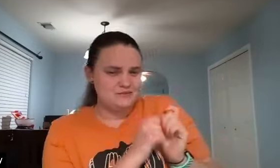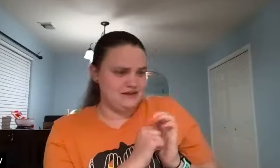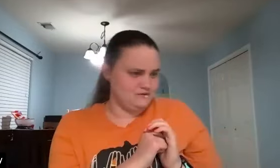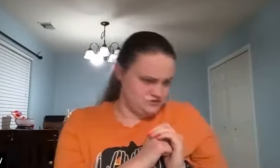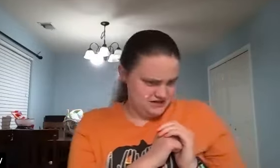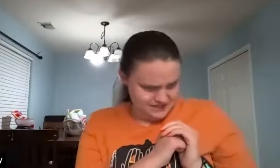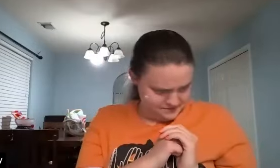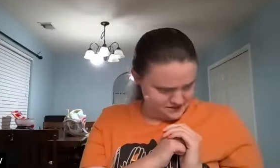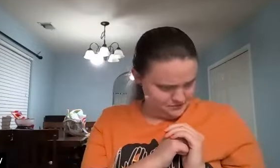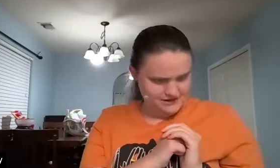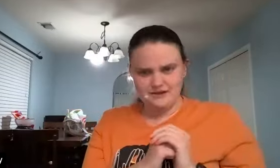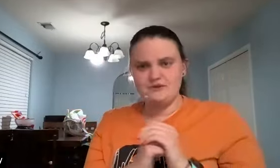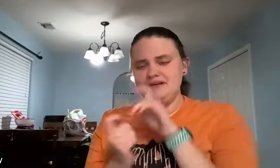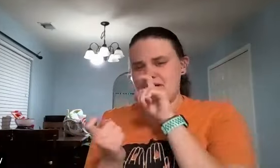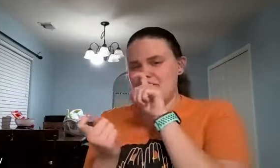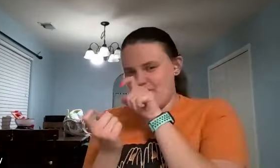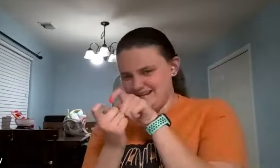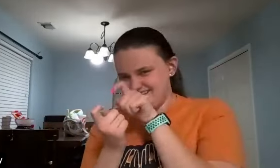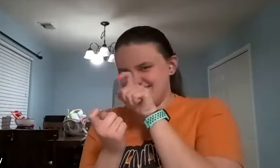I'm like trying to keep it up. Where do I go? But yeah, witch.